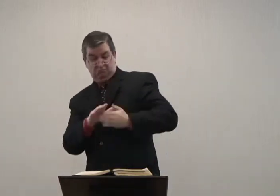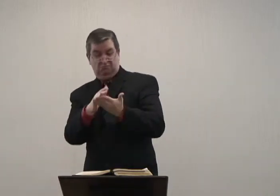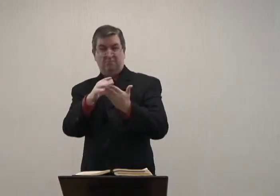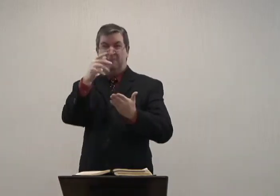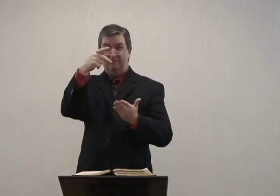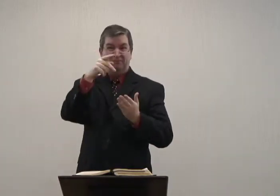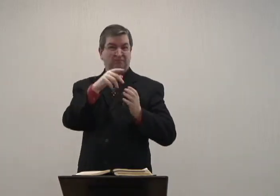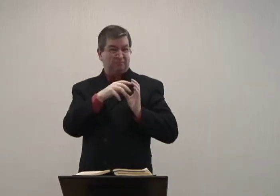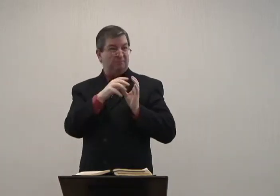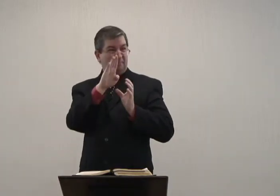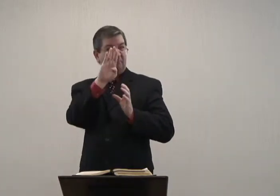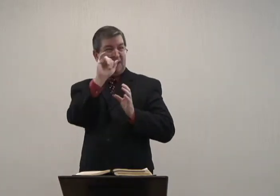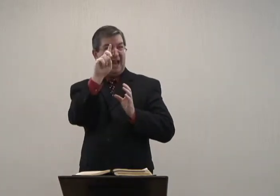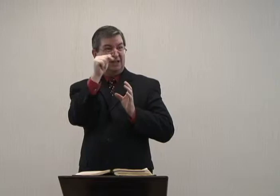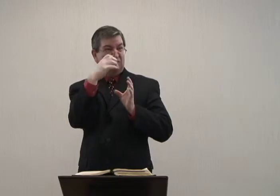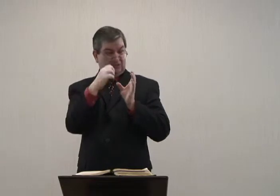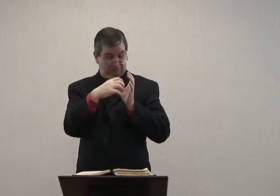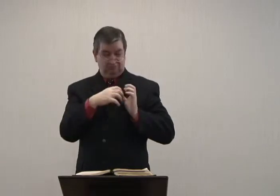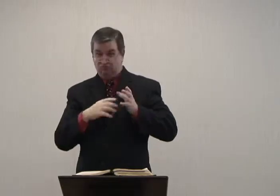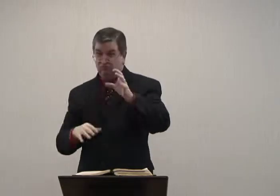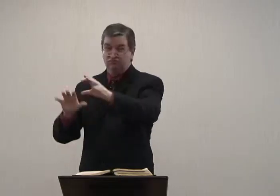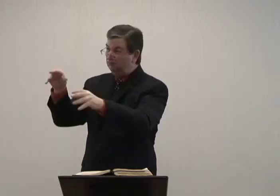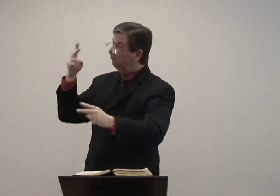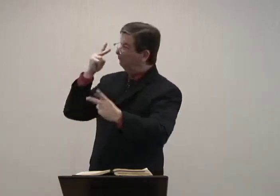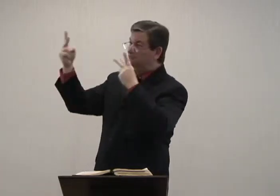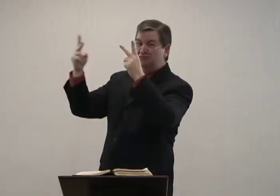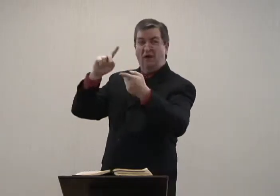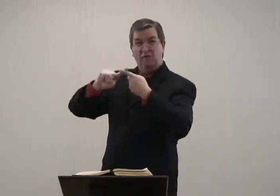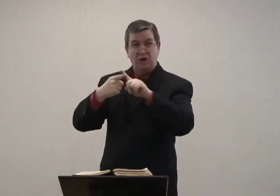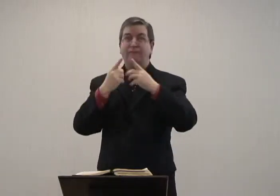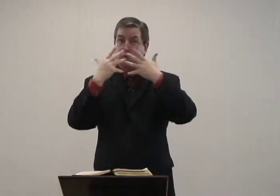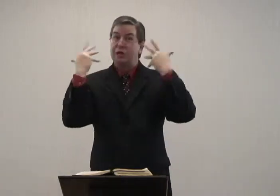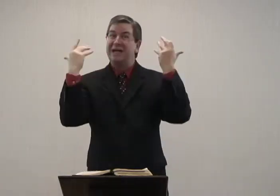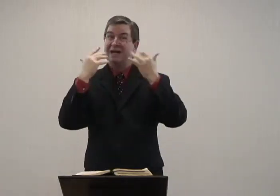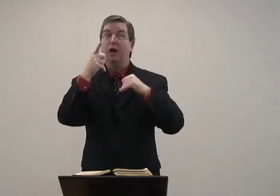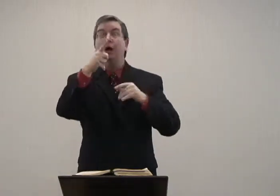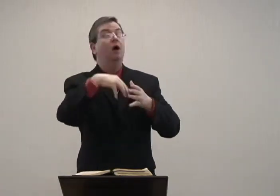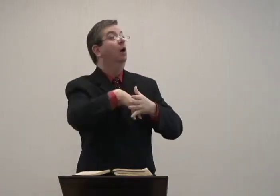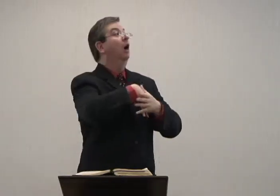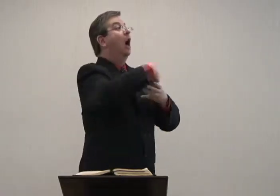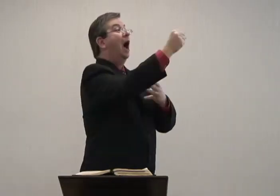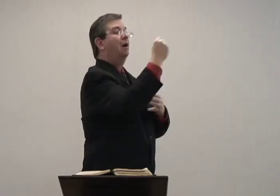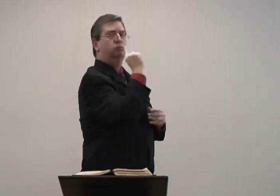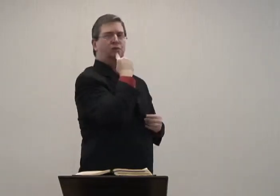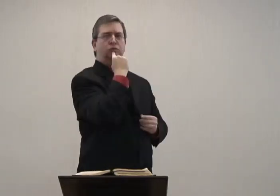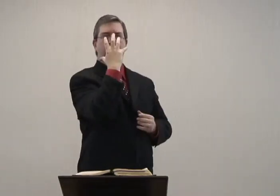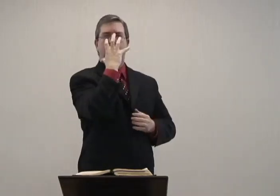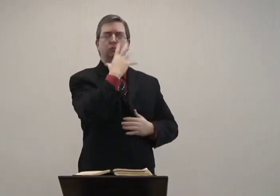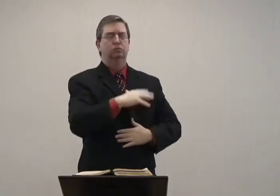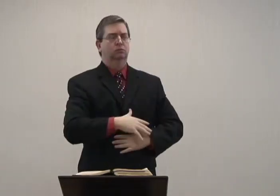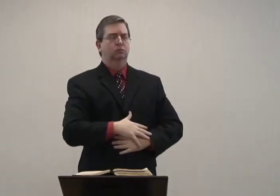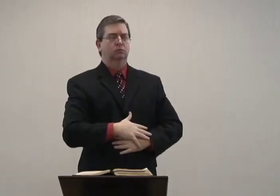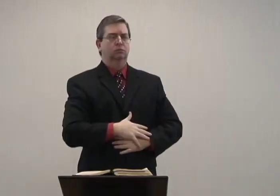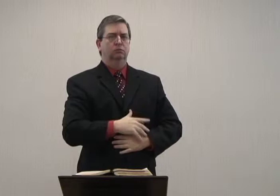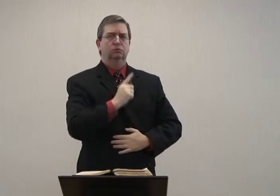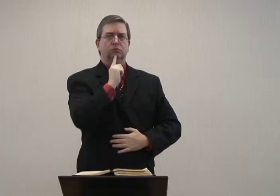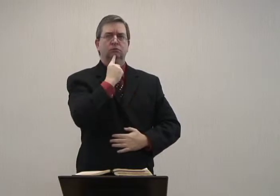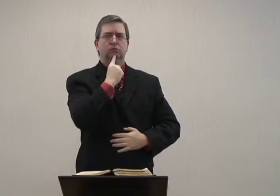his cop friends got drunk, they had guns, and they were friendly. And they got out